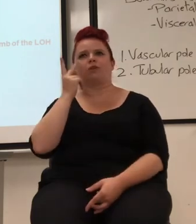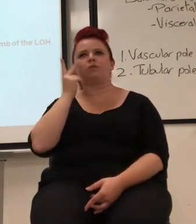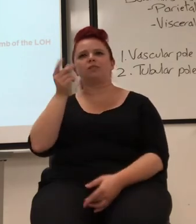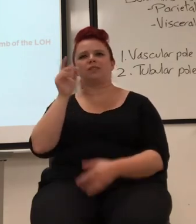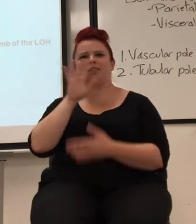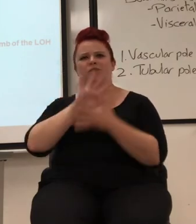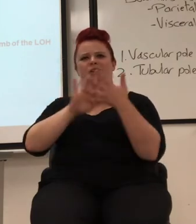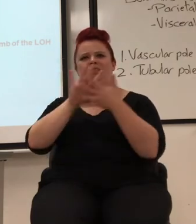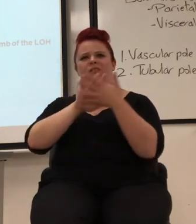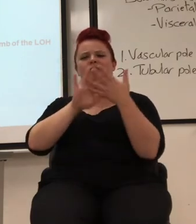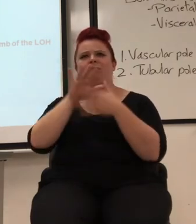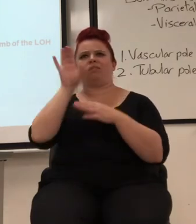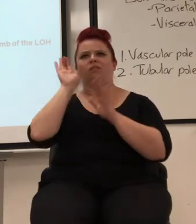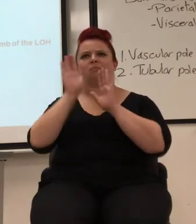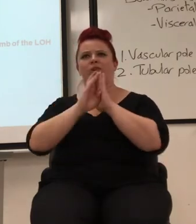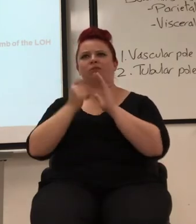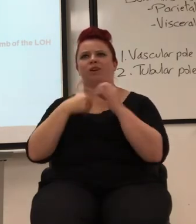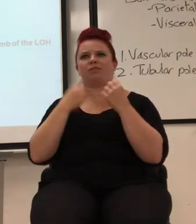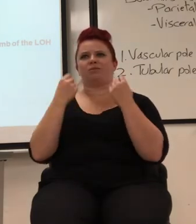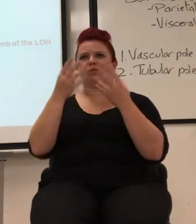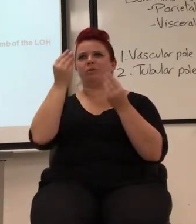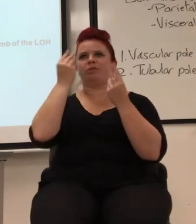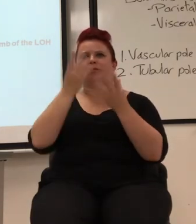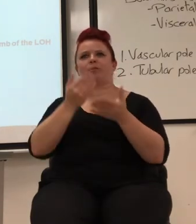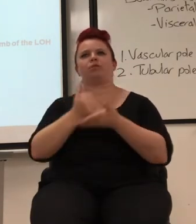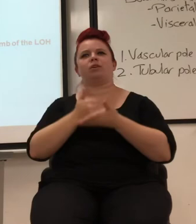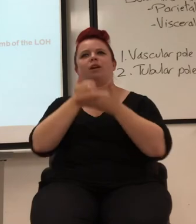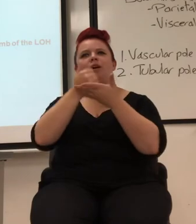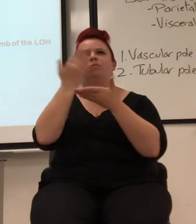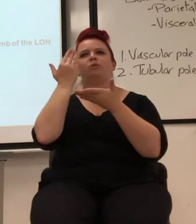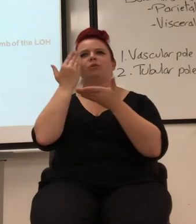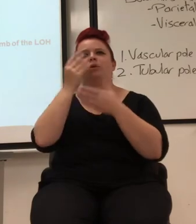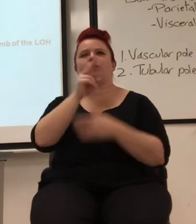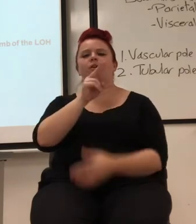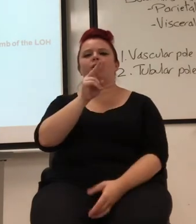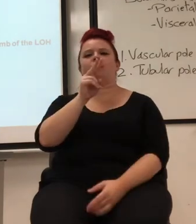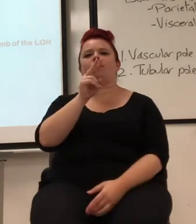mean, it kind of helps to know vascular pole and tubular pole,